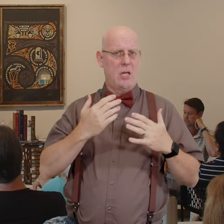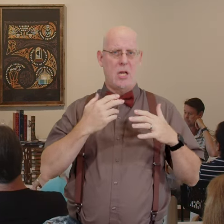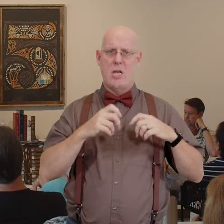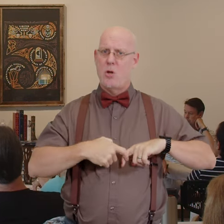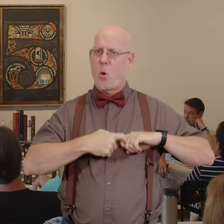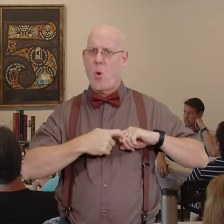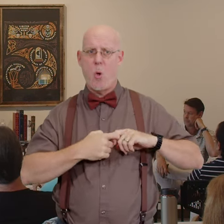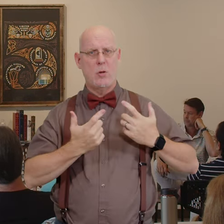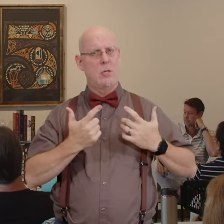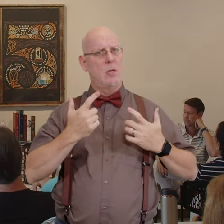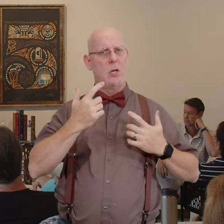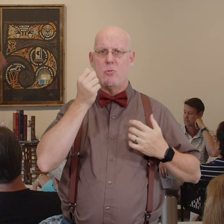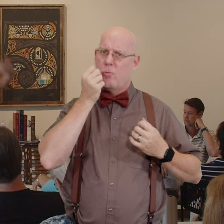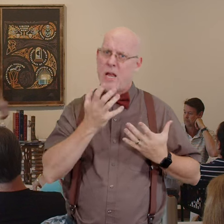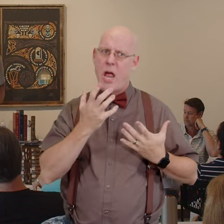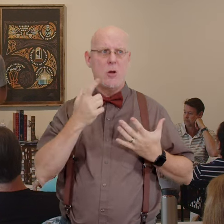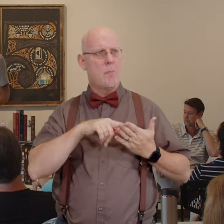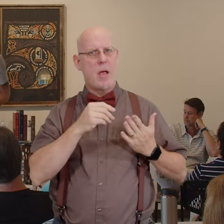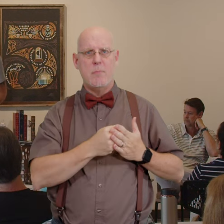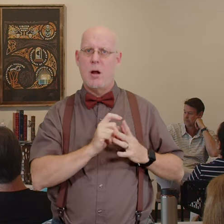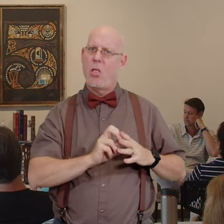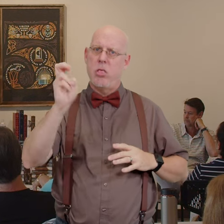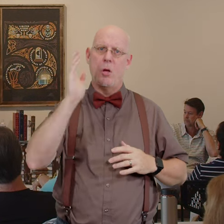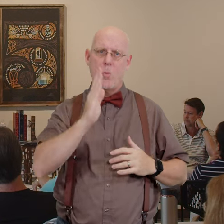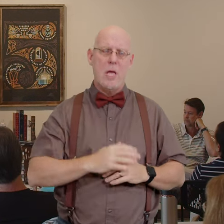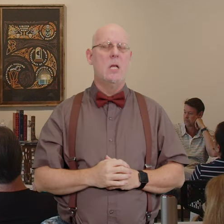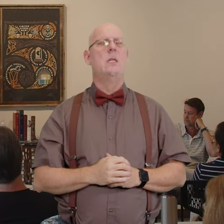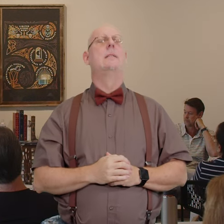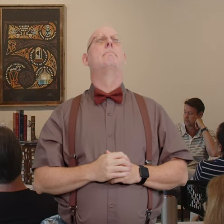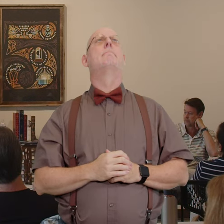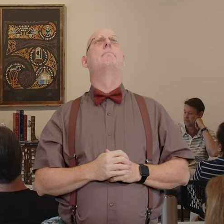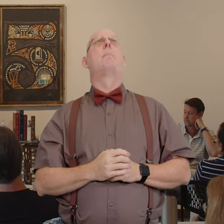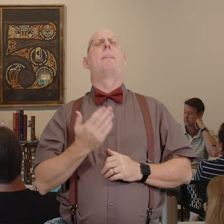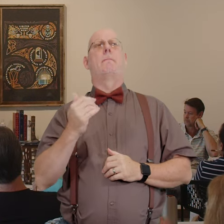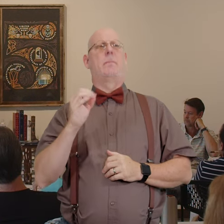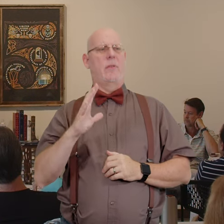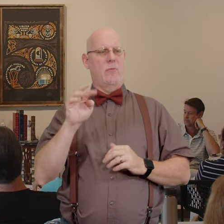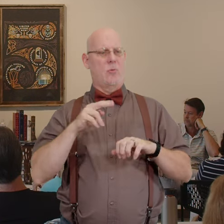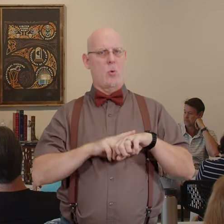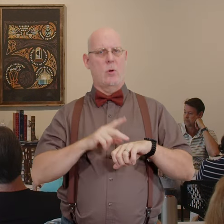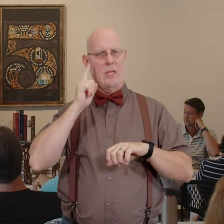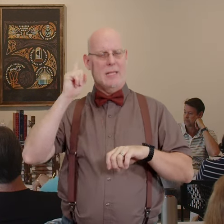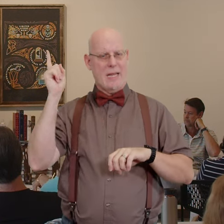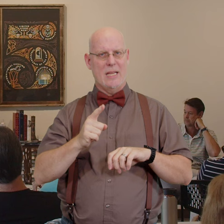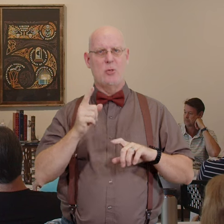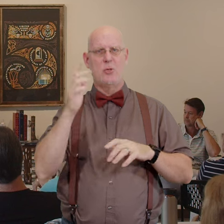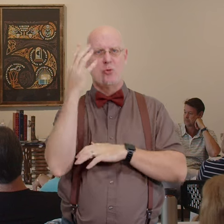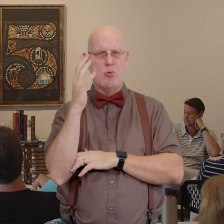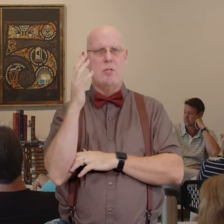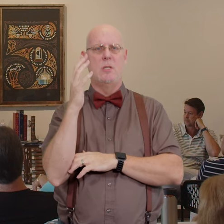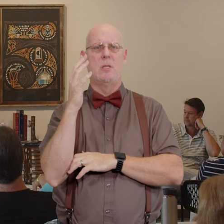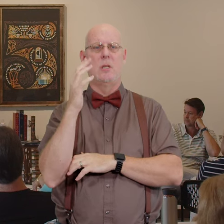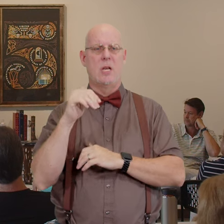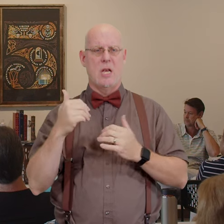care about them? You can pay some money and they'll get out of purgatory. And in 1505, of course, lightning strikes a tree when a